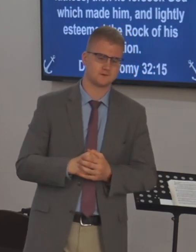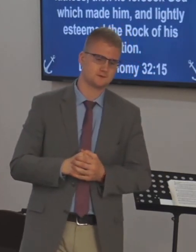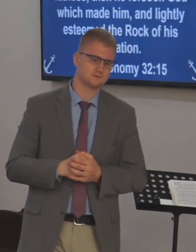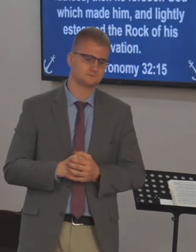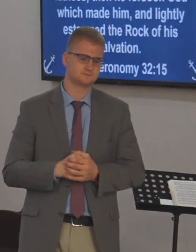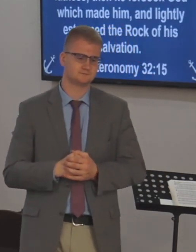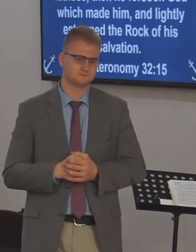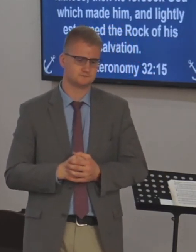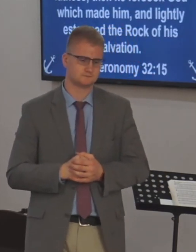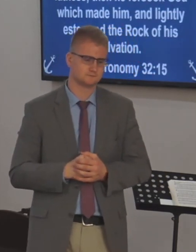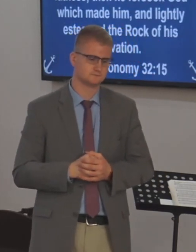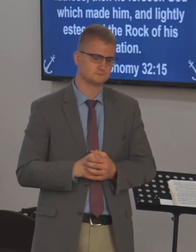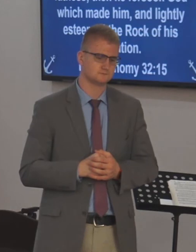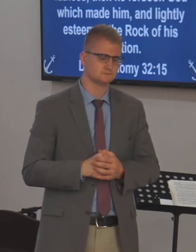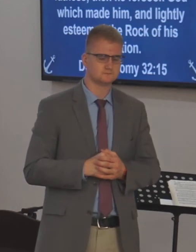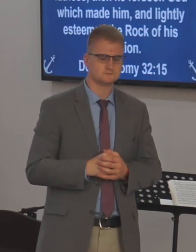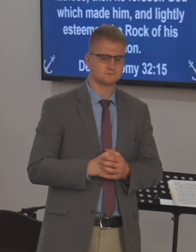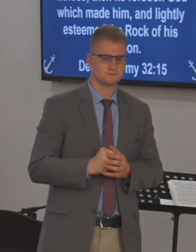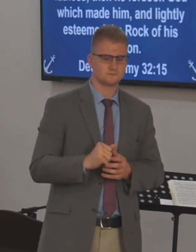probably say, who's Jeshurun?